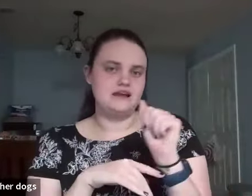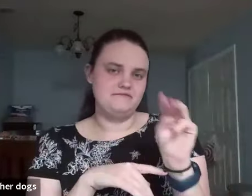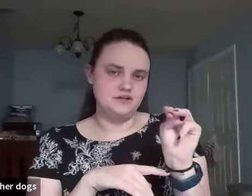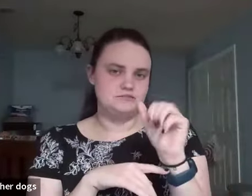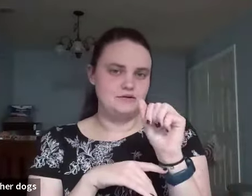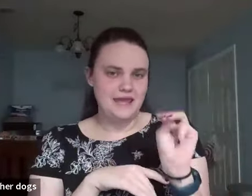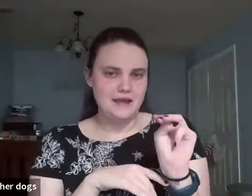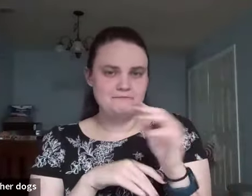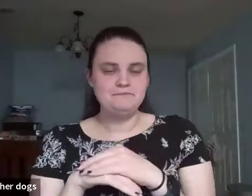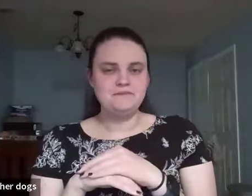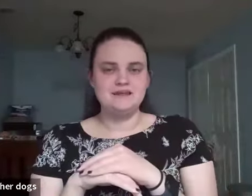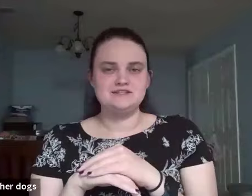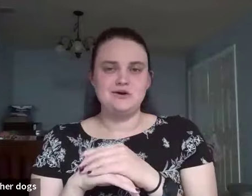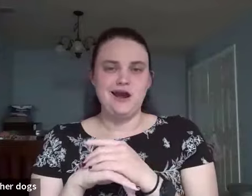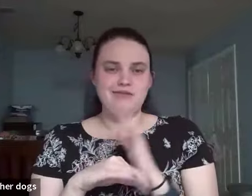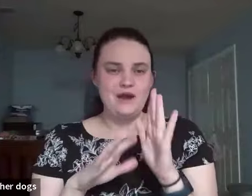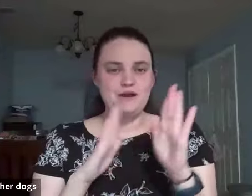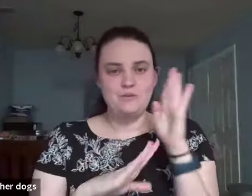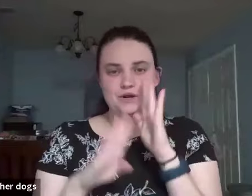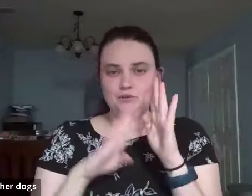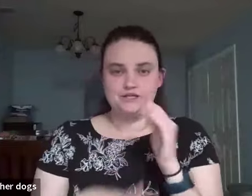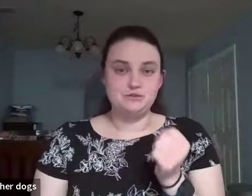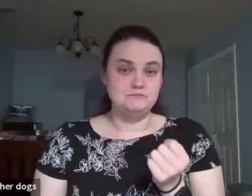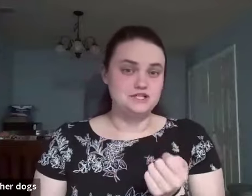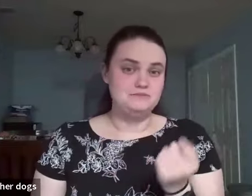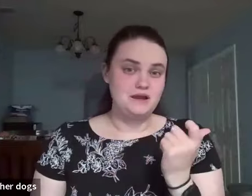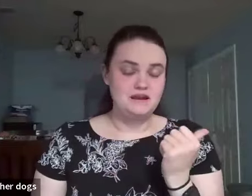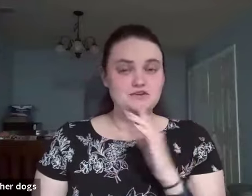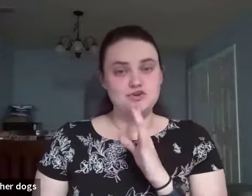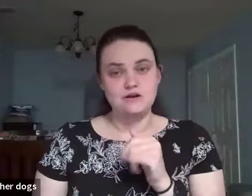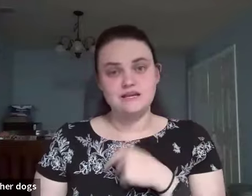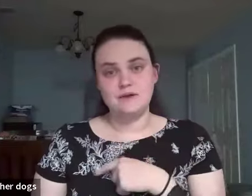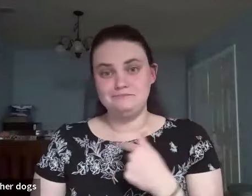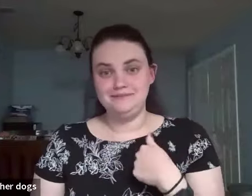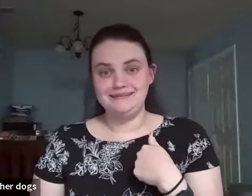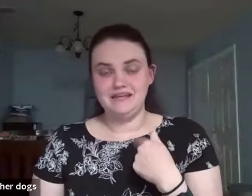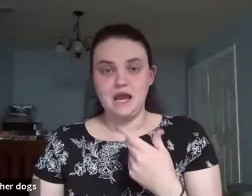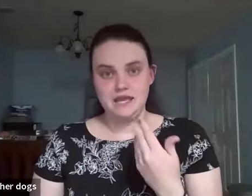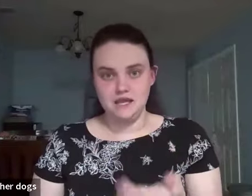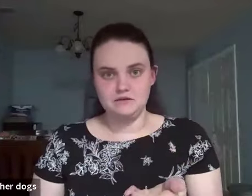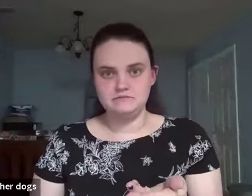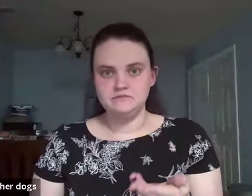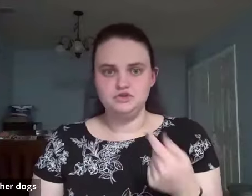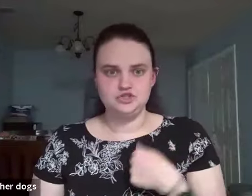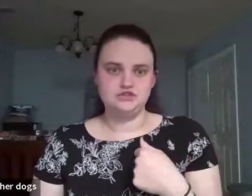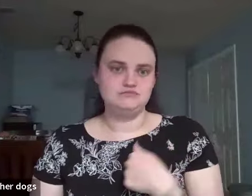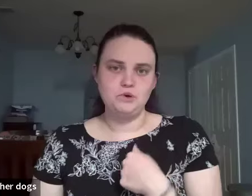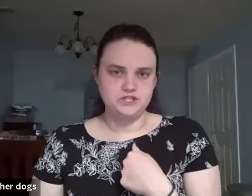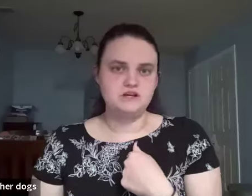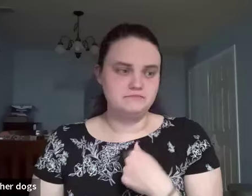kind of fingerspell am. So that one I wouldn't worry too much about. If you're talking about me, like I am, you just point to yourself,